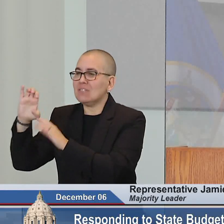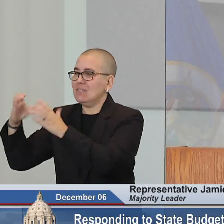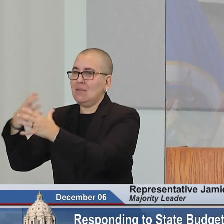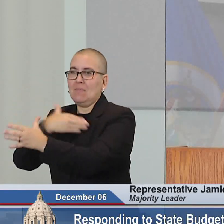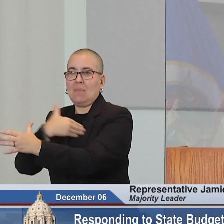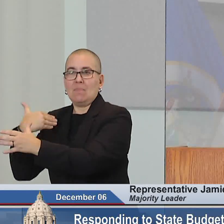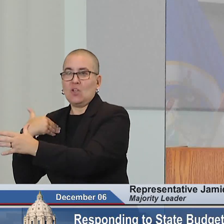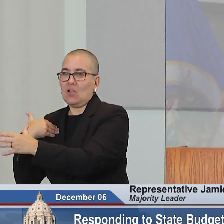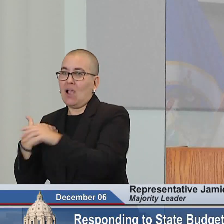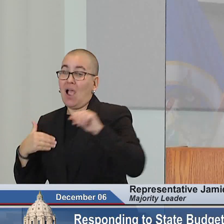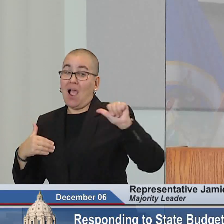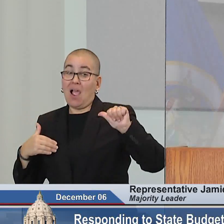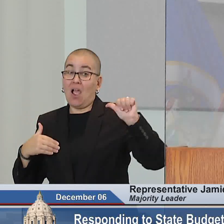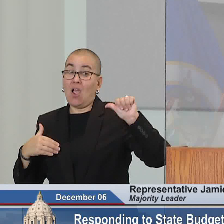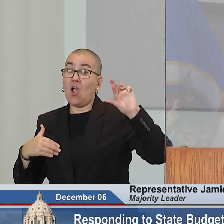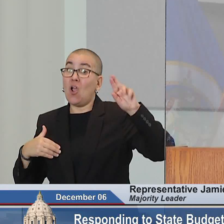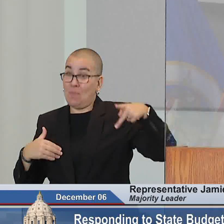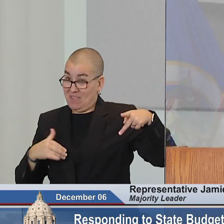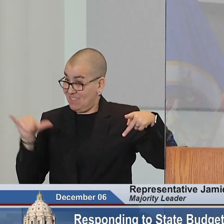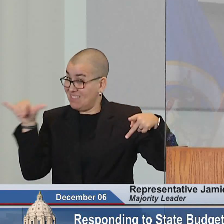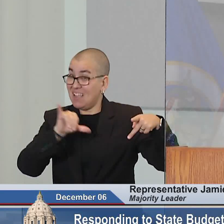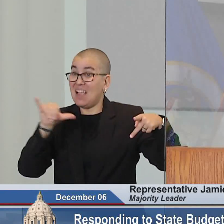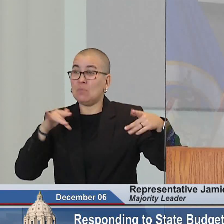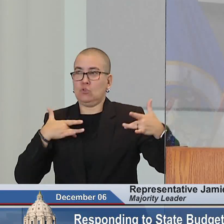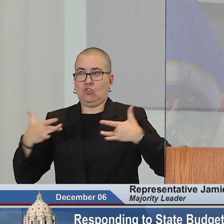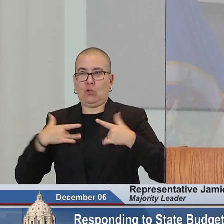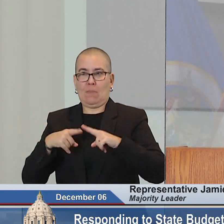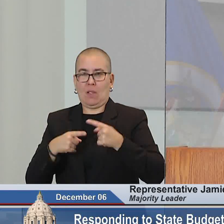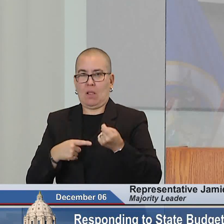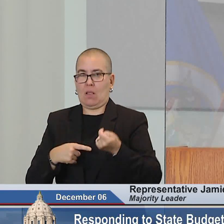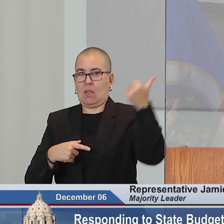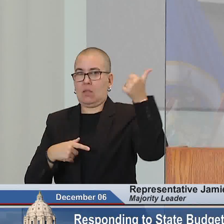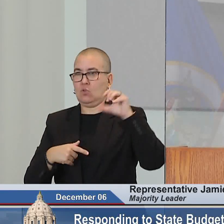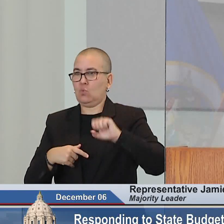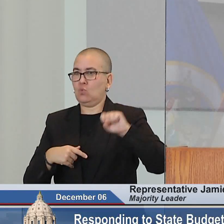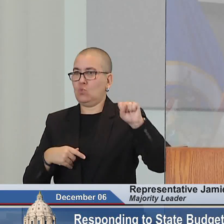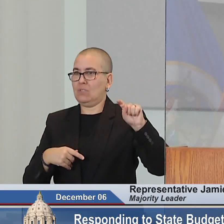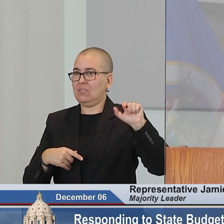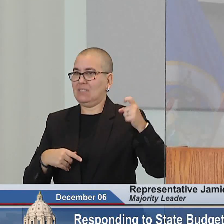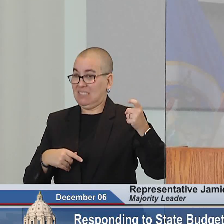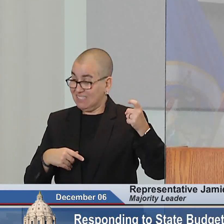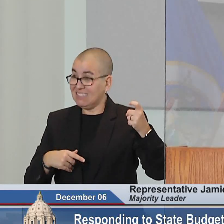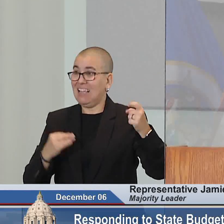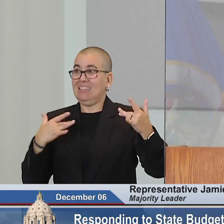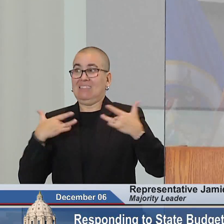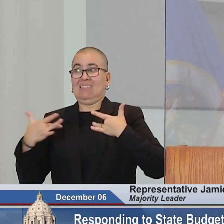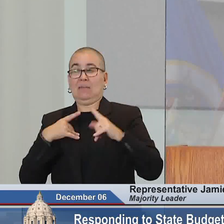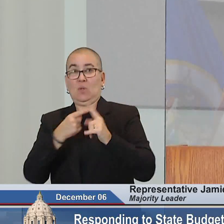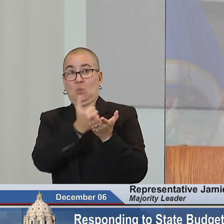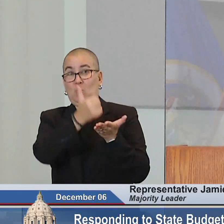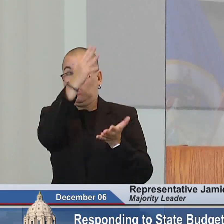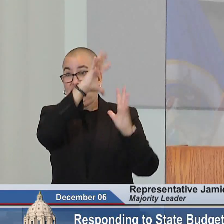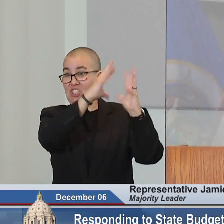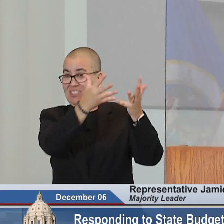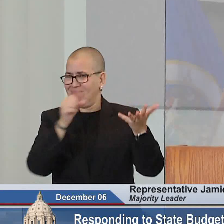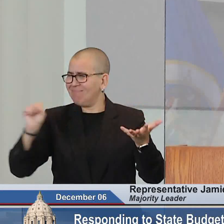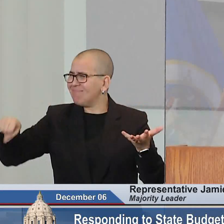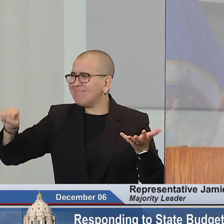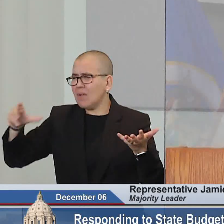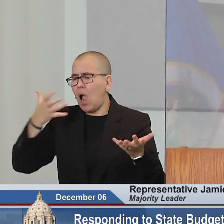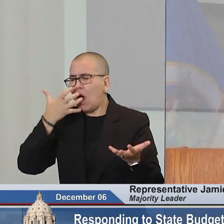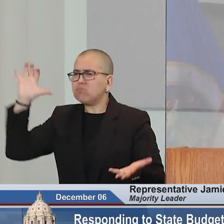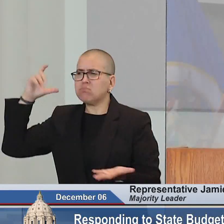eliminating Social Security on the very wealthy, as Governor Walz said. So I think this will be a point of discussion for sure in our tax committee.